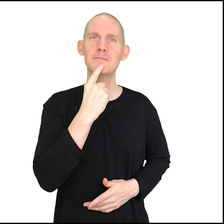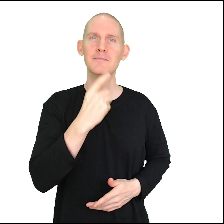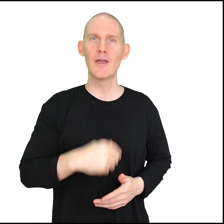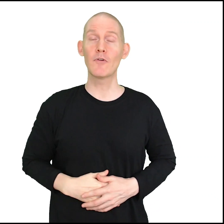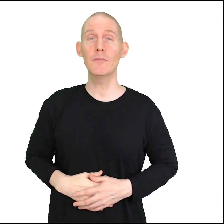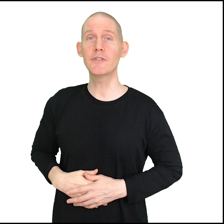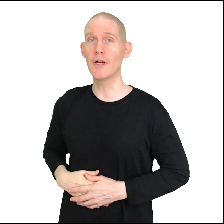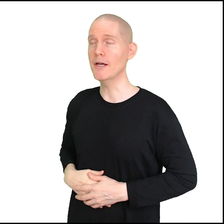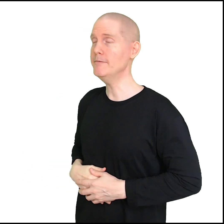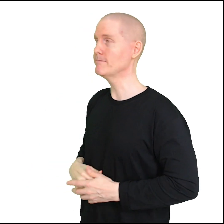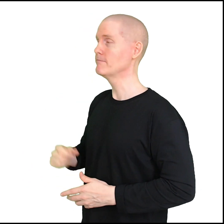From the side.